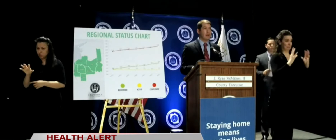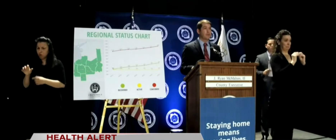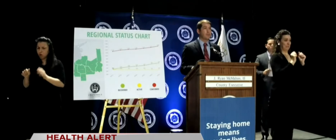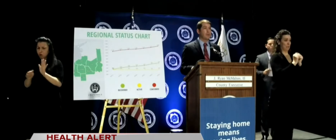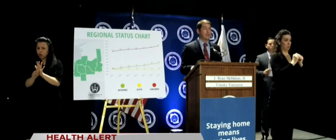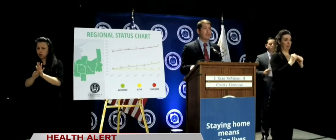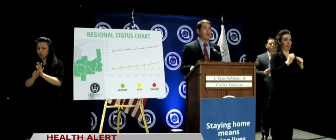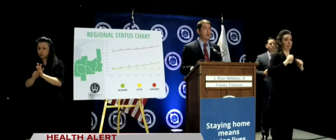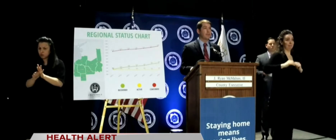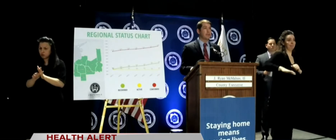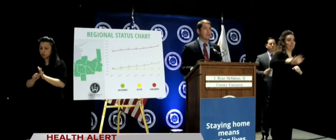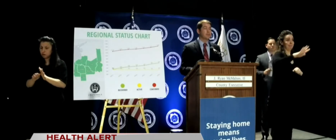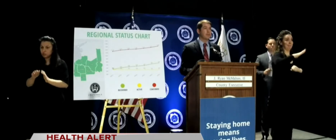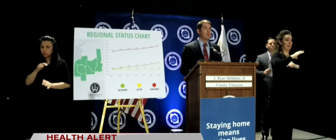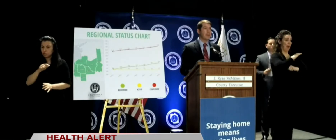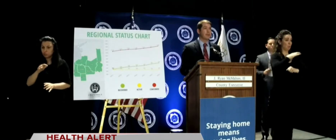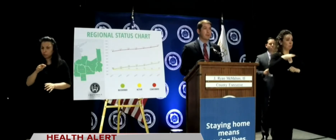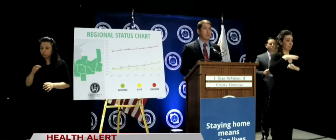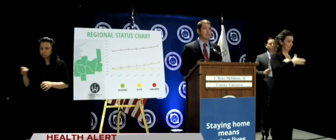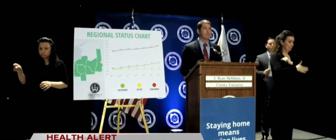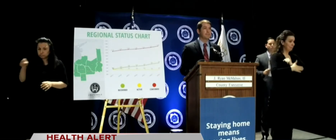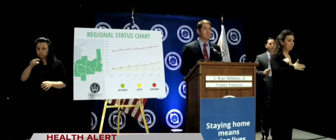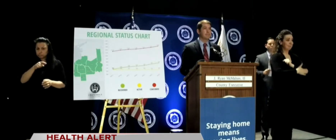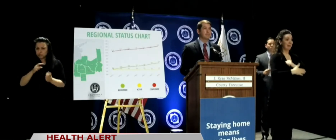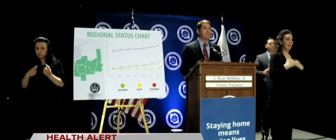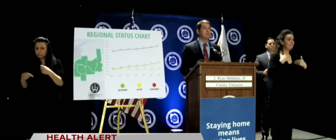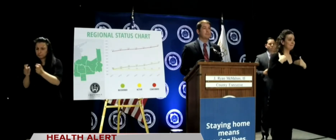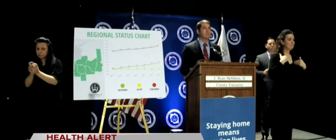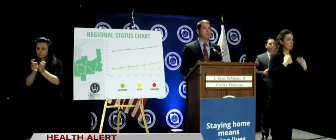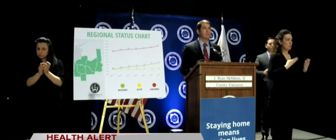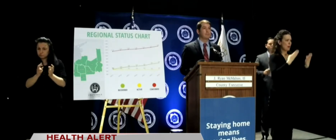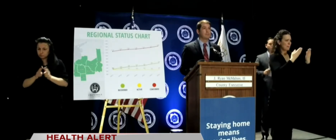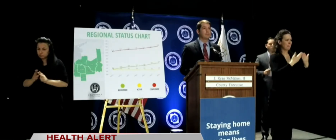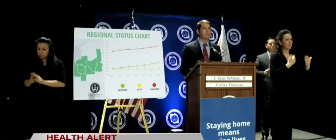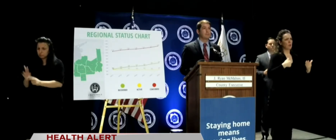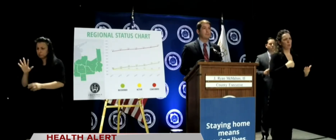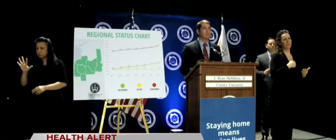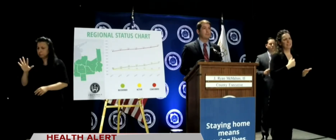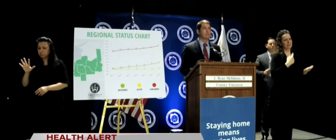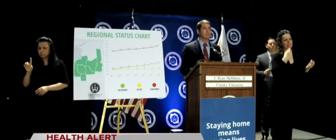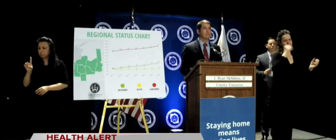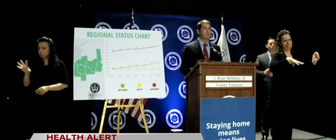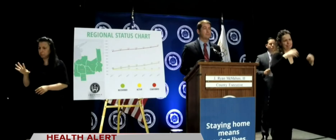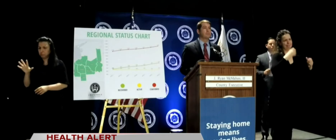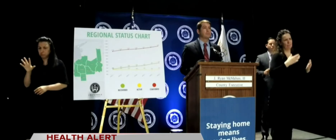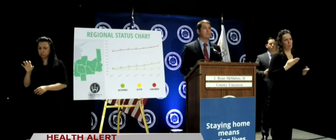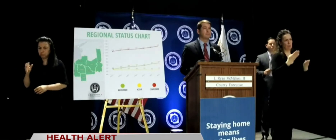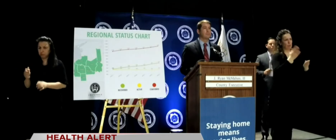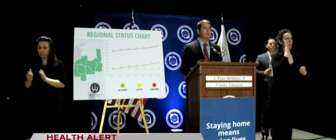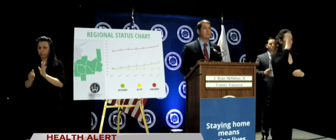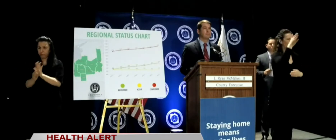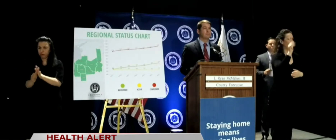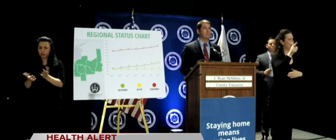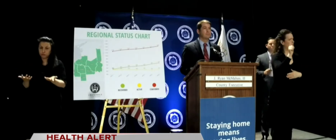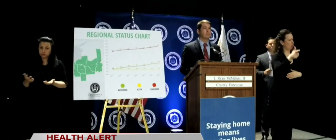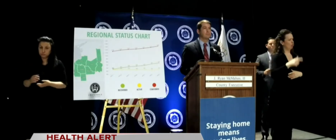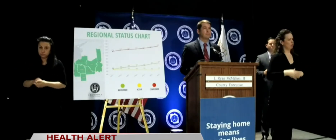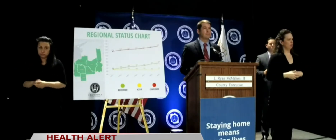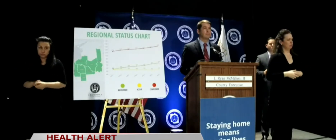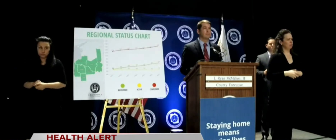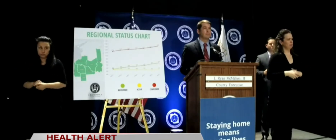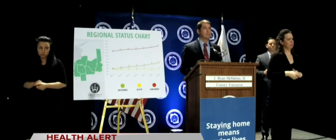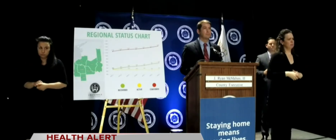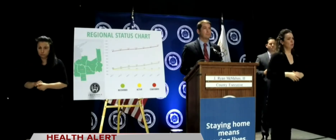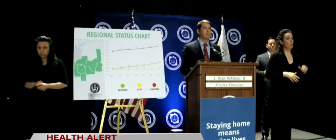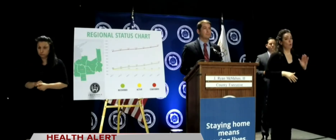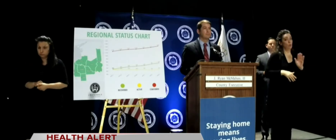all comfortable with the final recommendations before we make them public. And with your communication with the county and the other counties, does it sound like you guys are coming